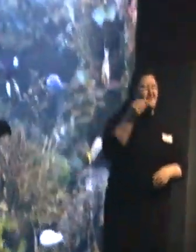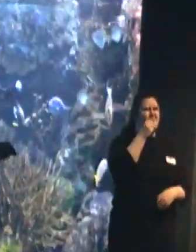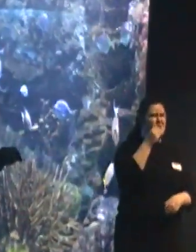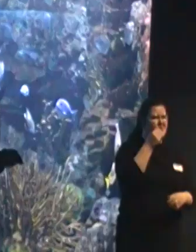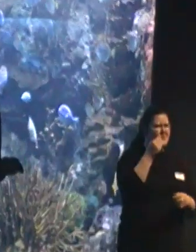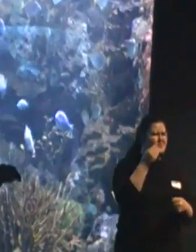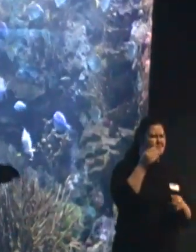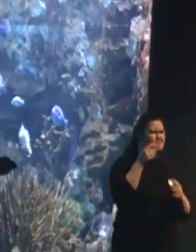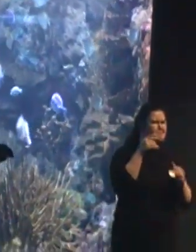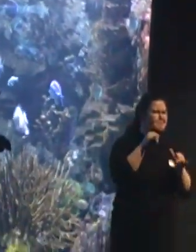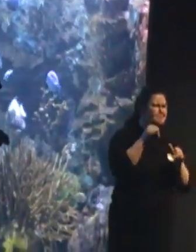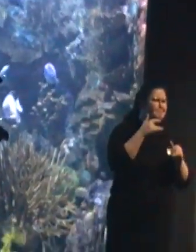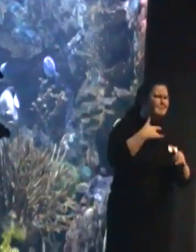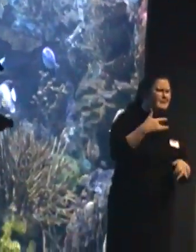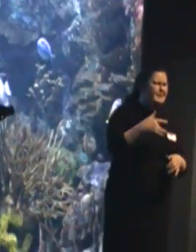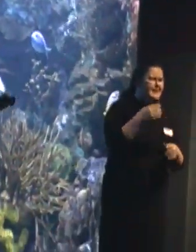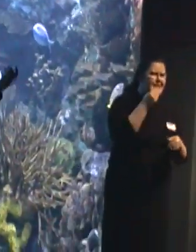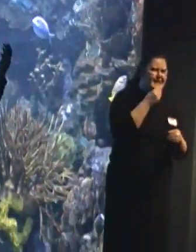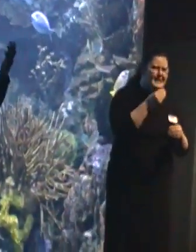dietary tendencies.